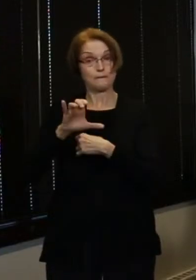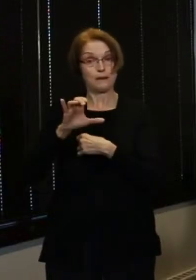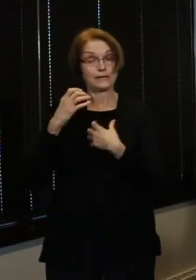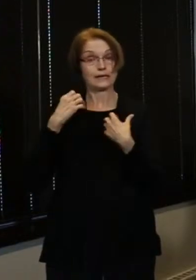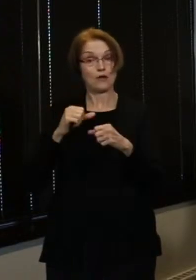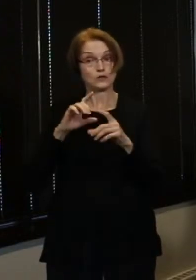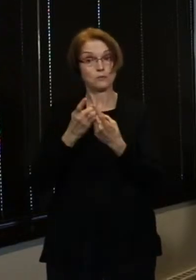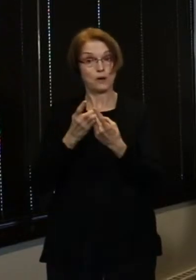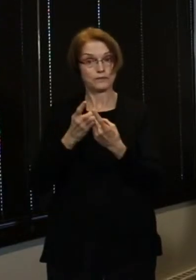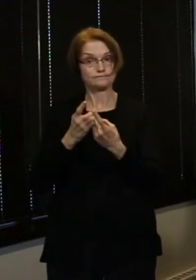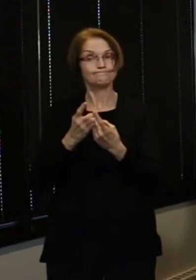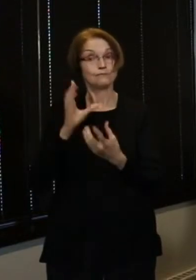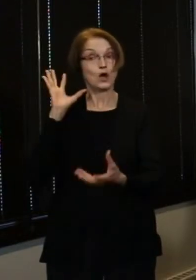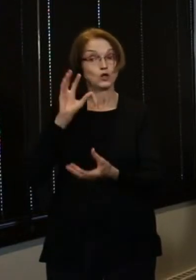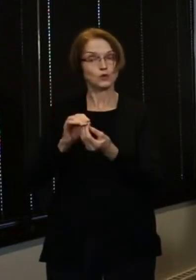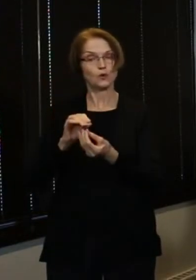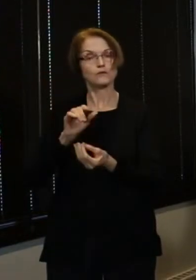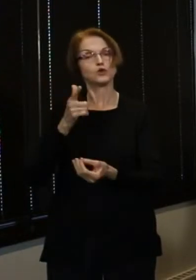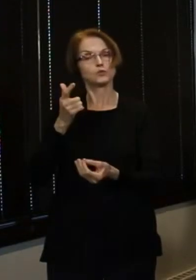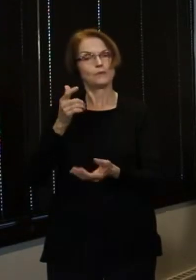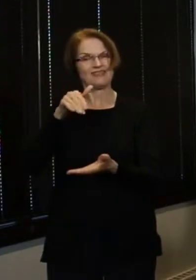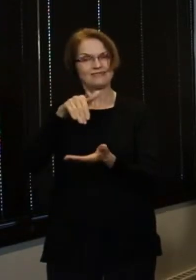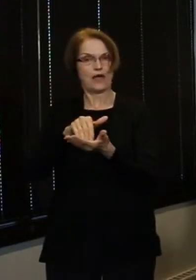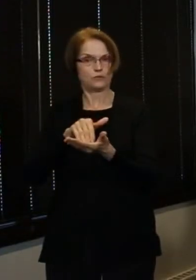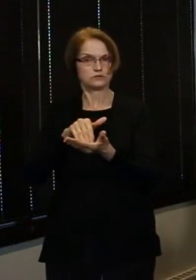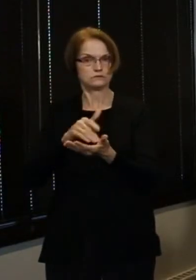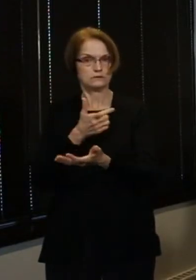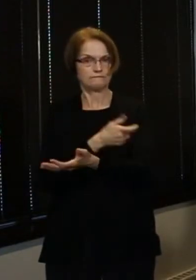of 21,000 doses.